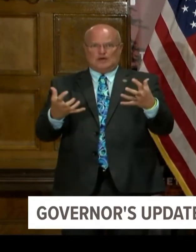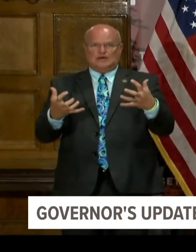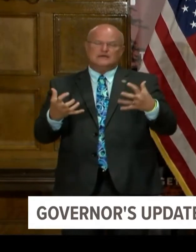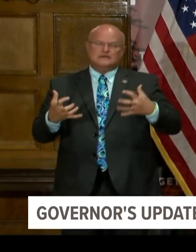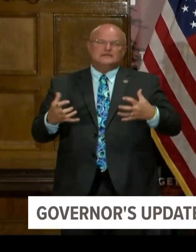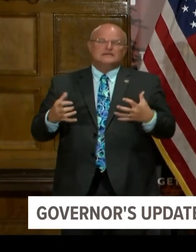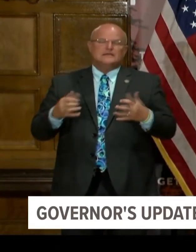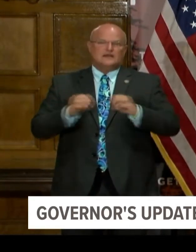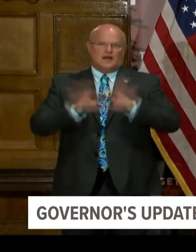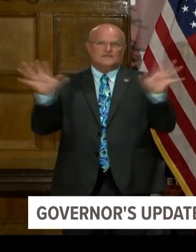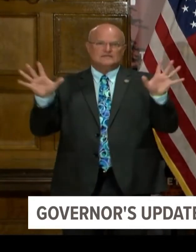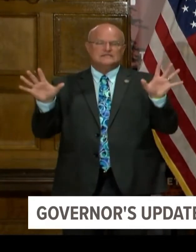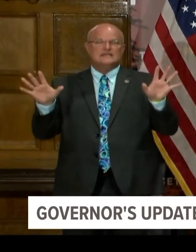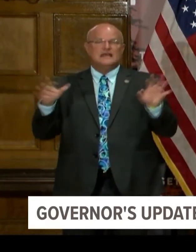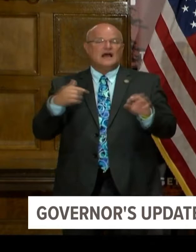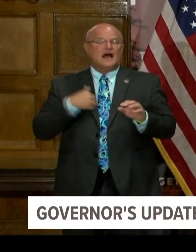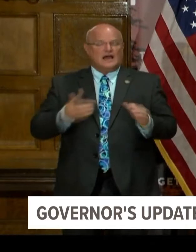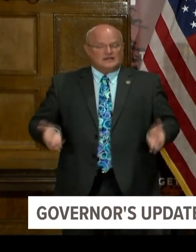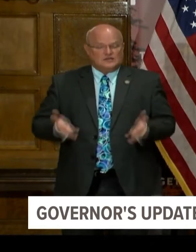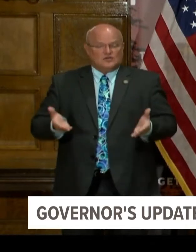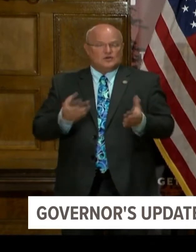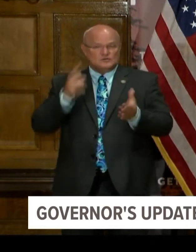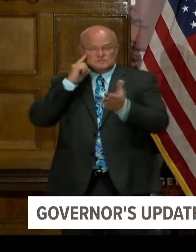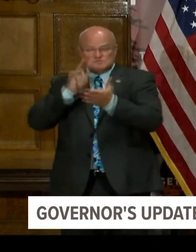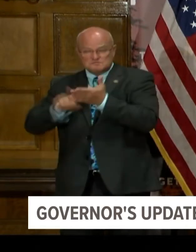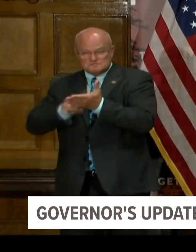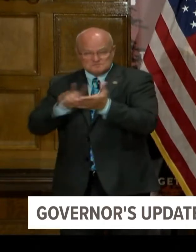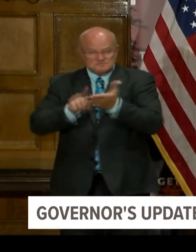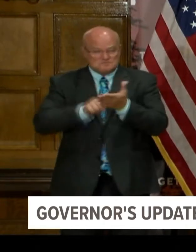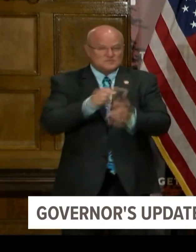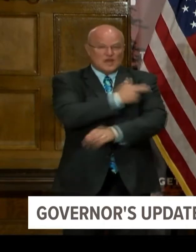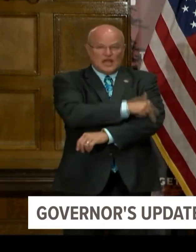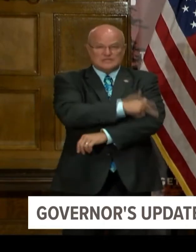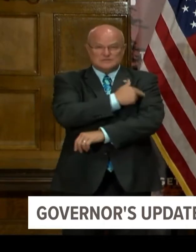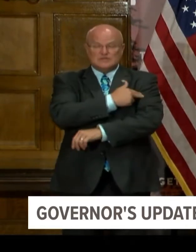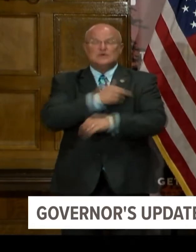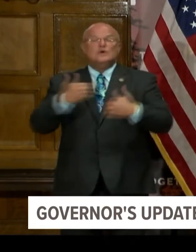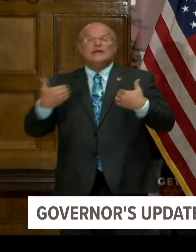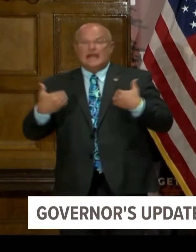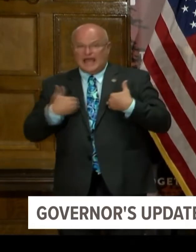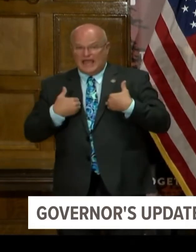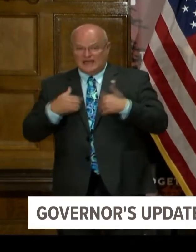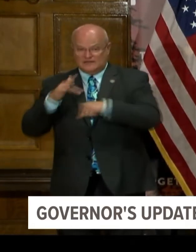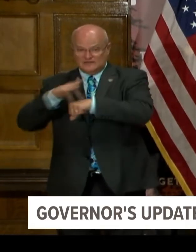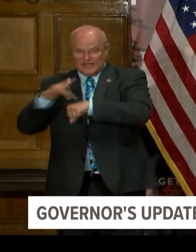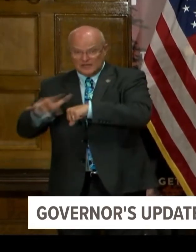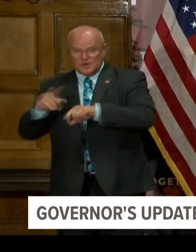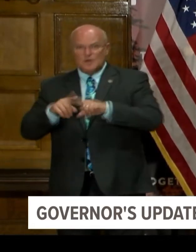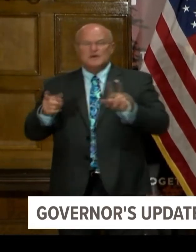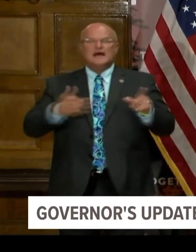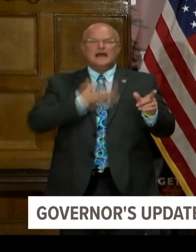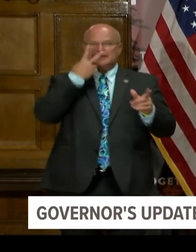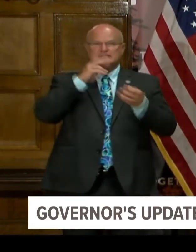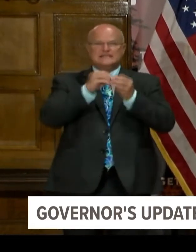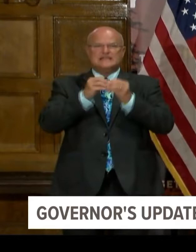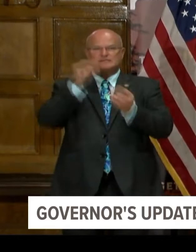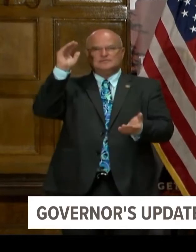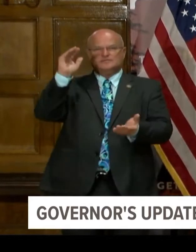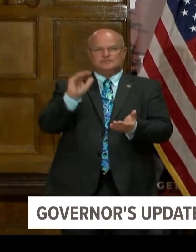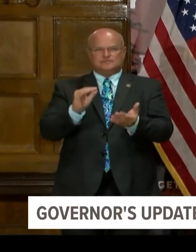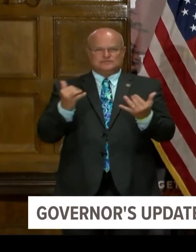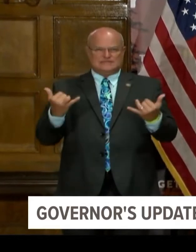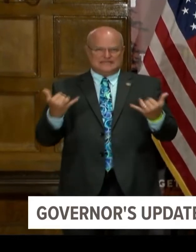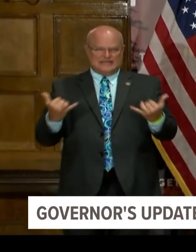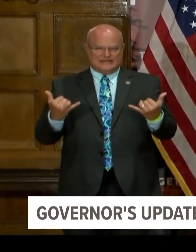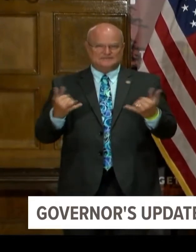obviously. I'm encouraged. We check around the hospitals. There is that capacity, but I was glad to see that number go down